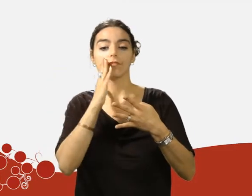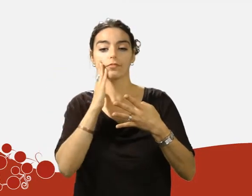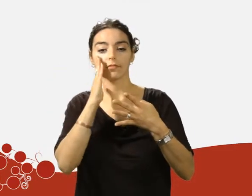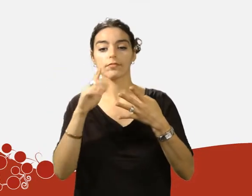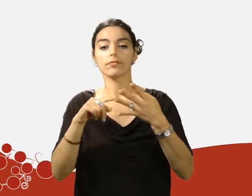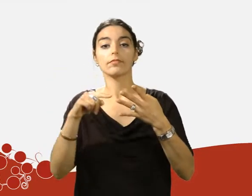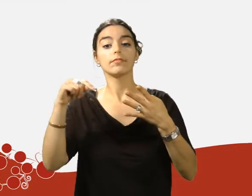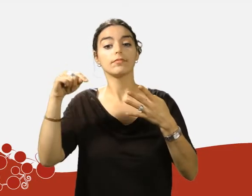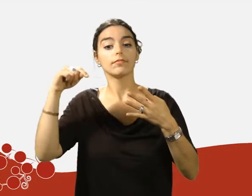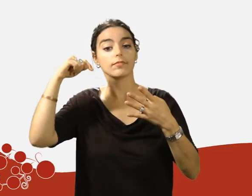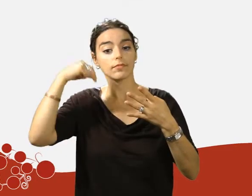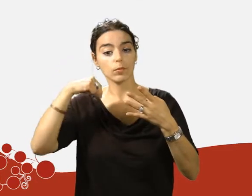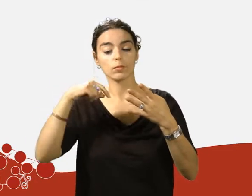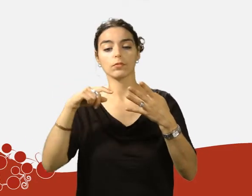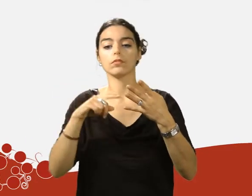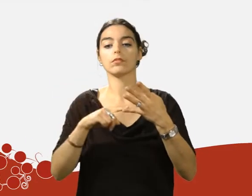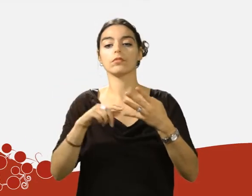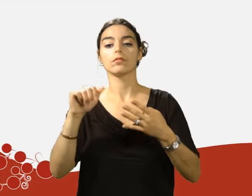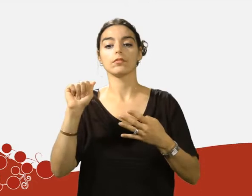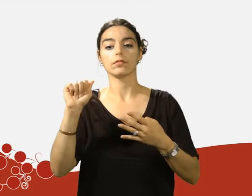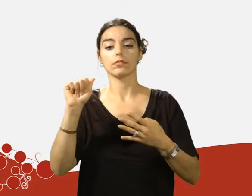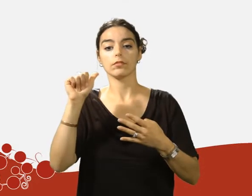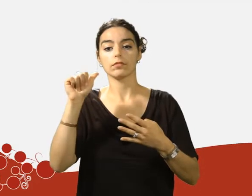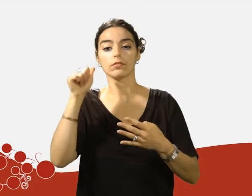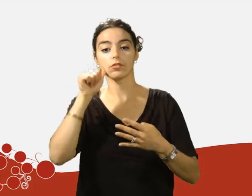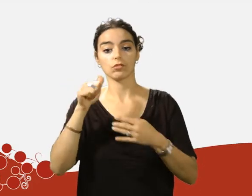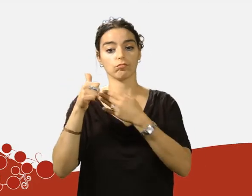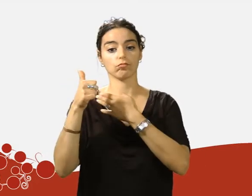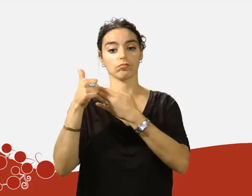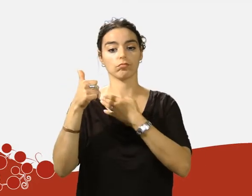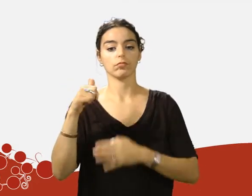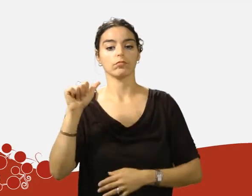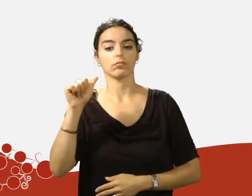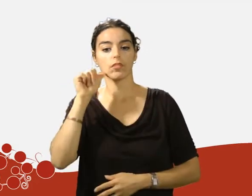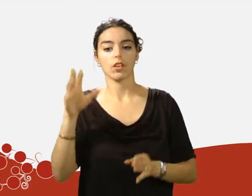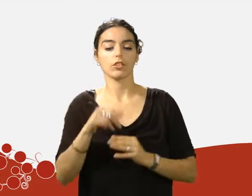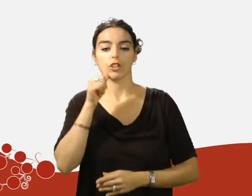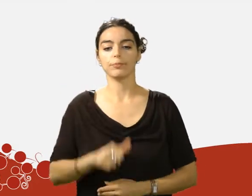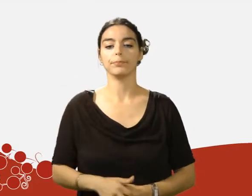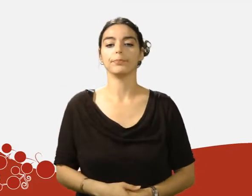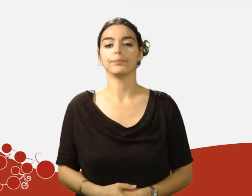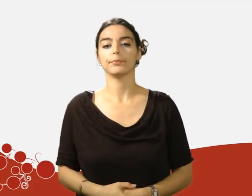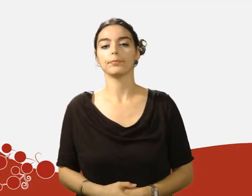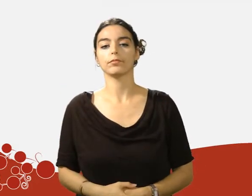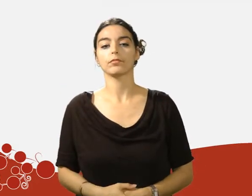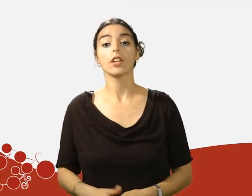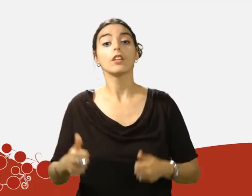The location is on the cheek. The movement is down. Palm orientation is to the side with the palm toward the